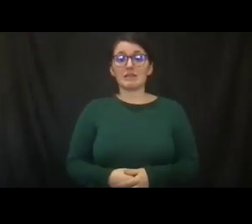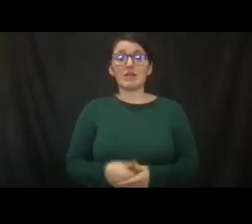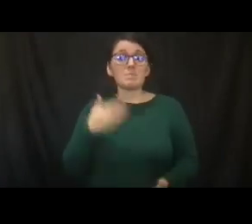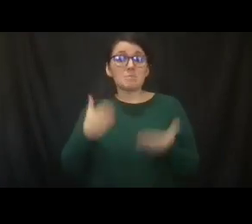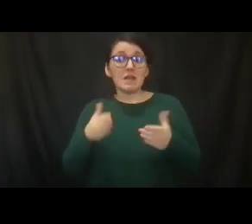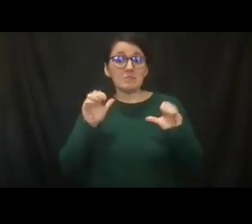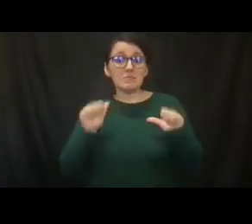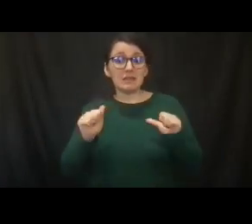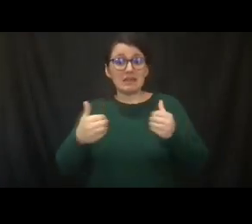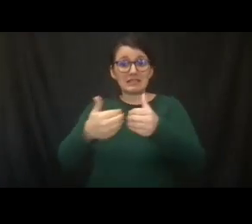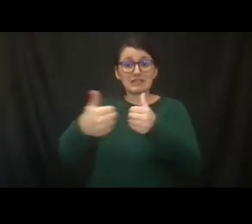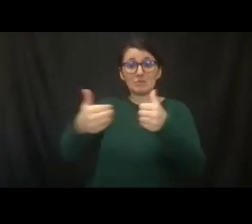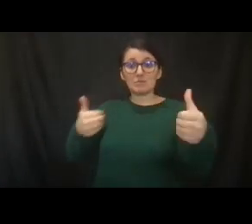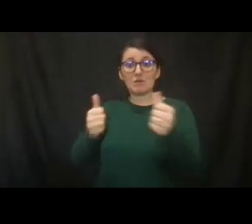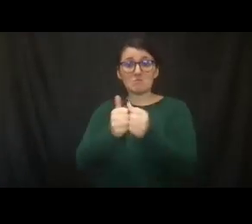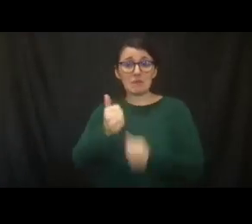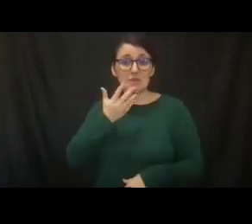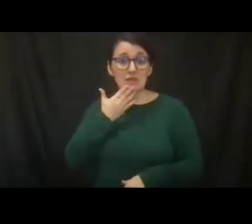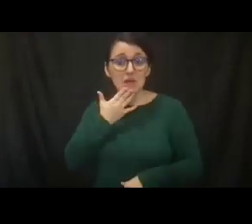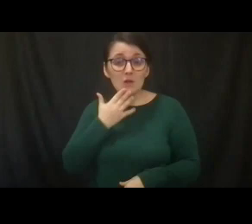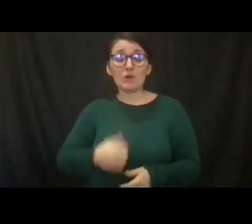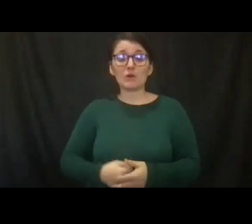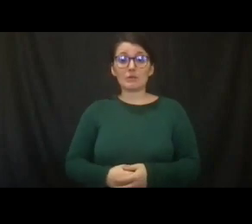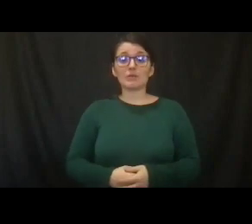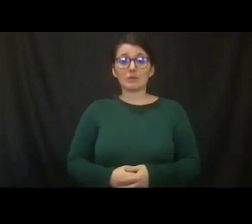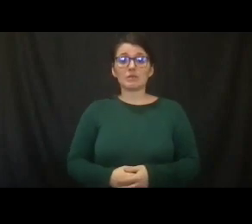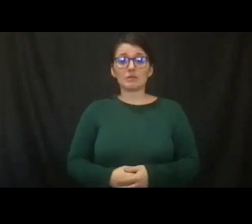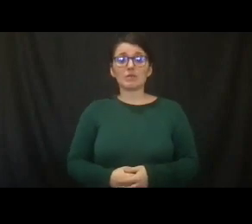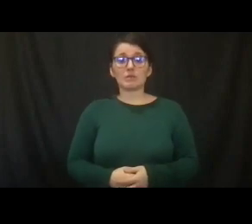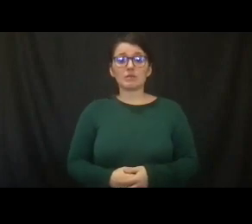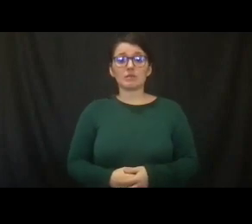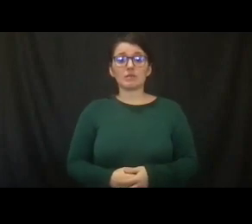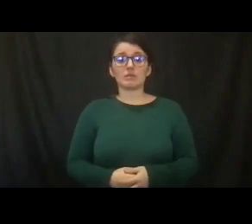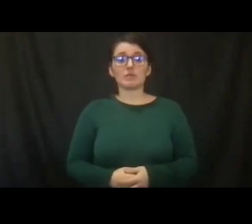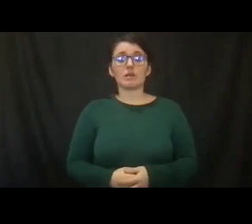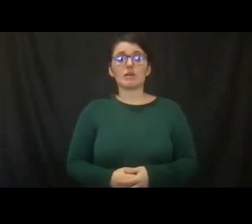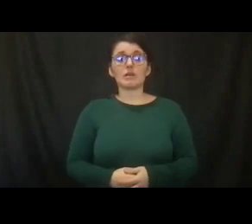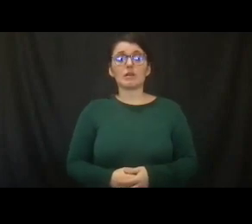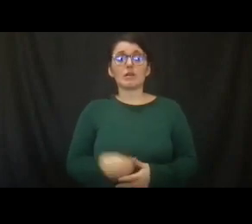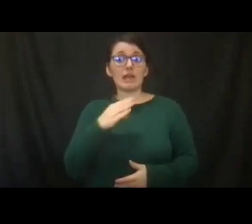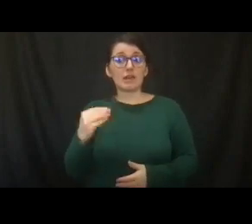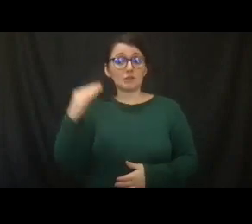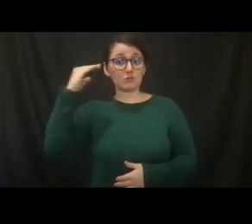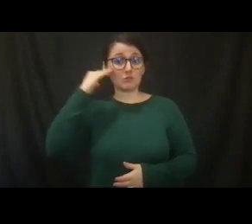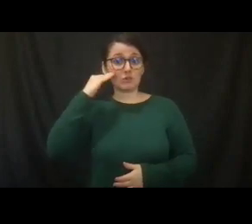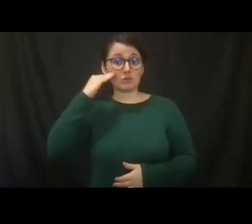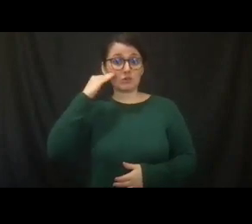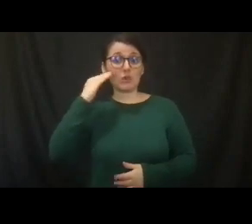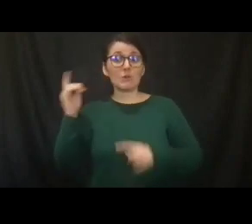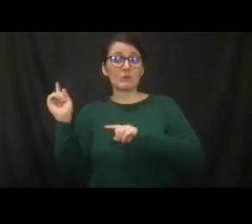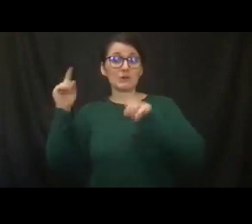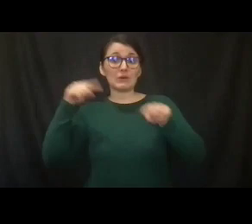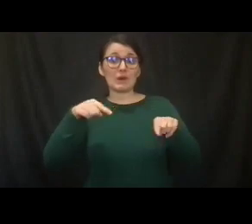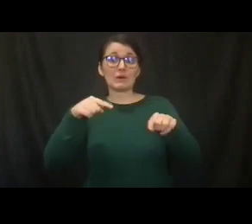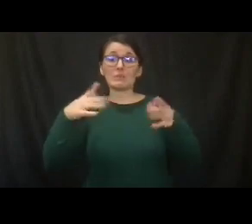or Apex, or maybe you have another hauler. And to know what you can bring here to the transfer station when you can't